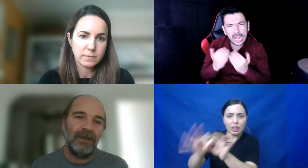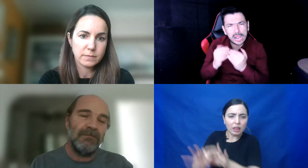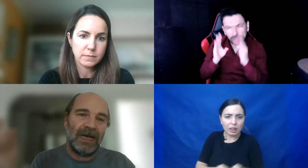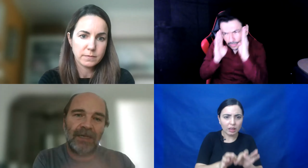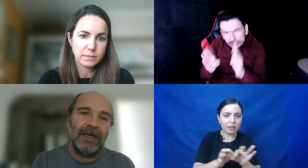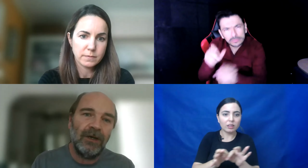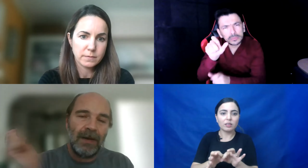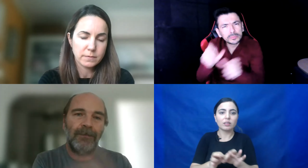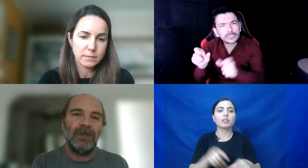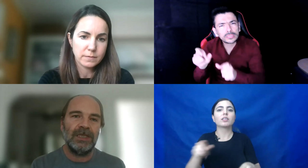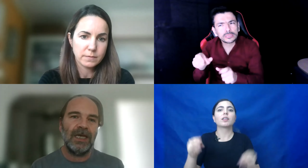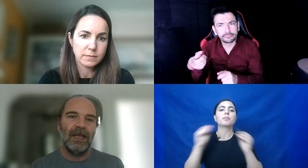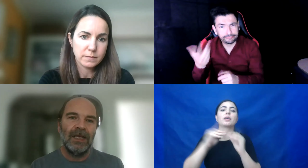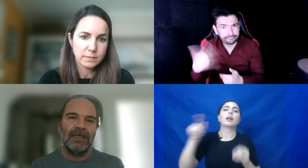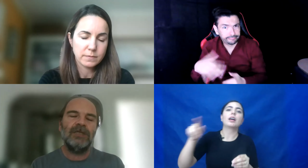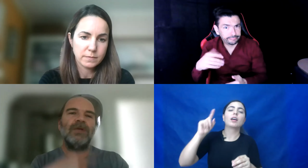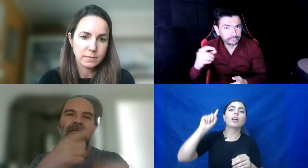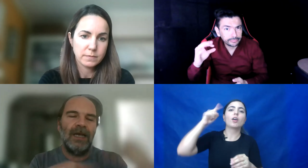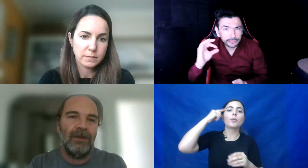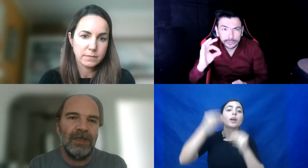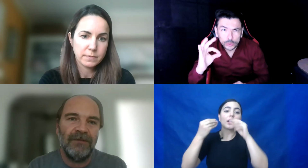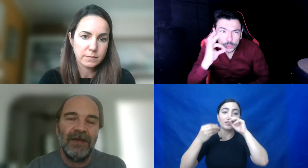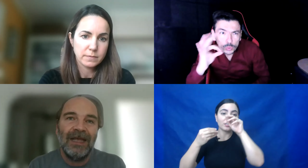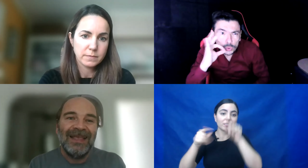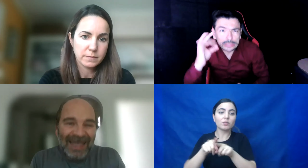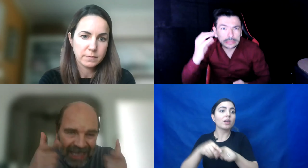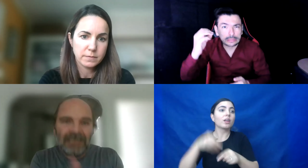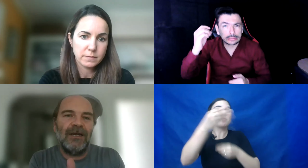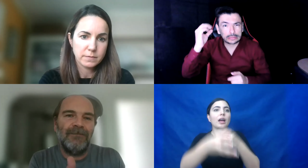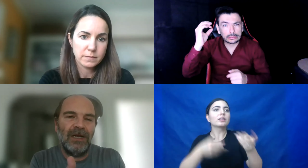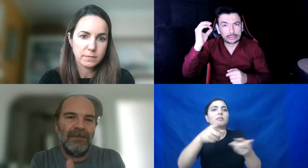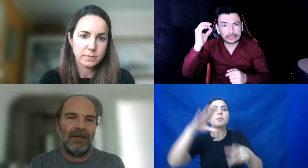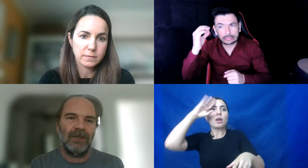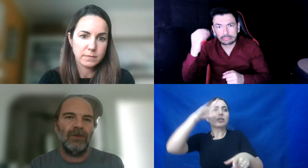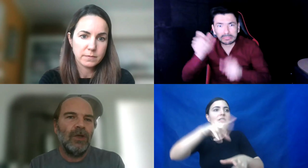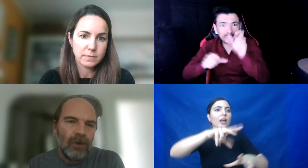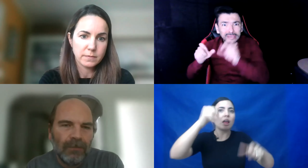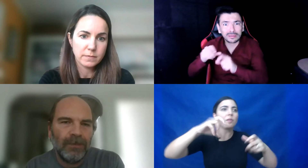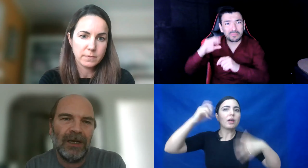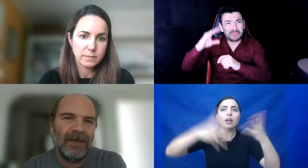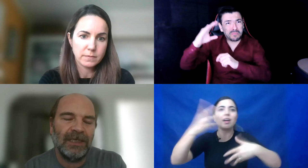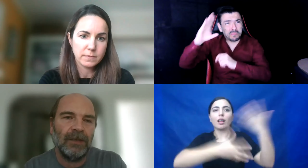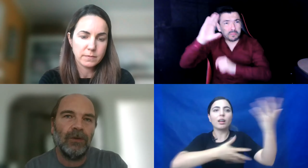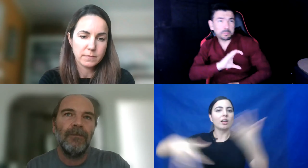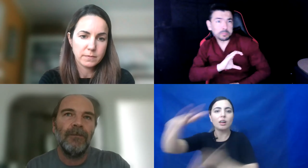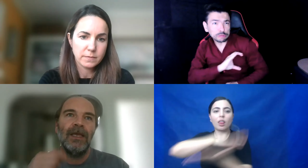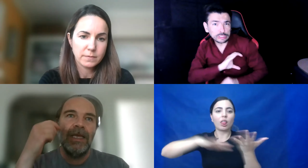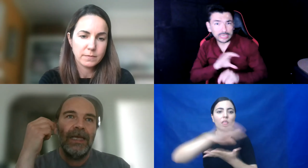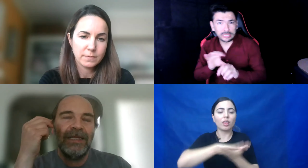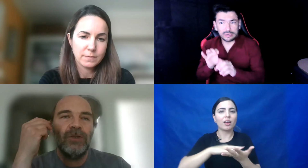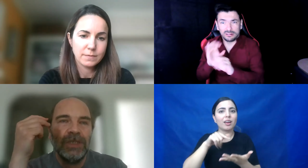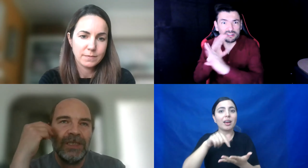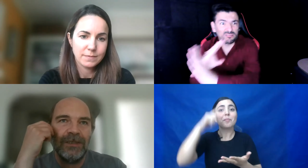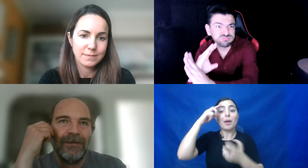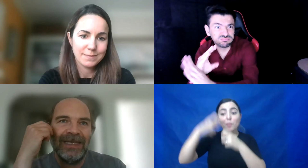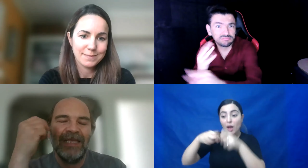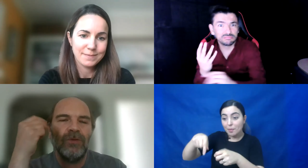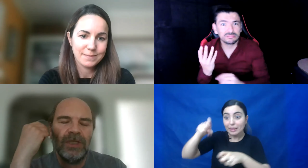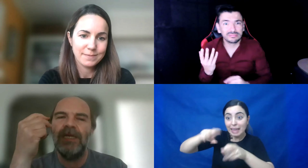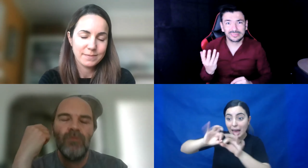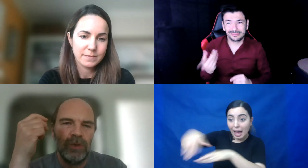that didn't make any sense. So we needed to address the real